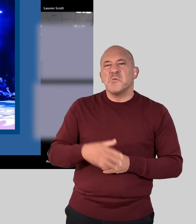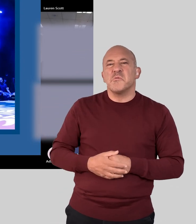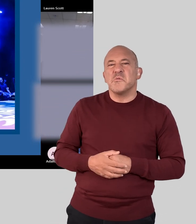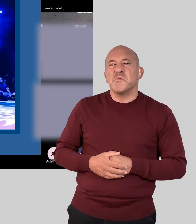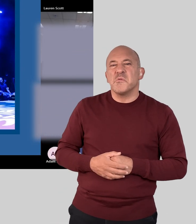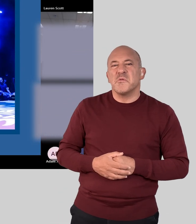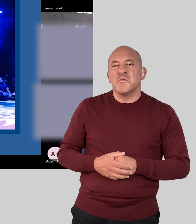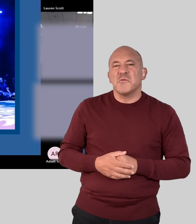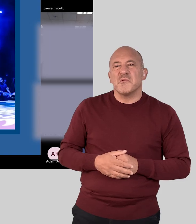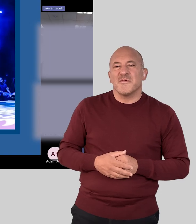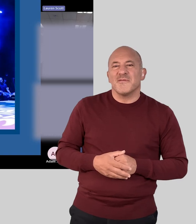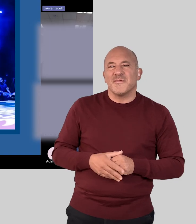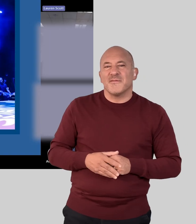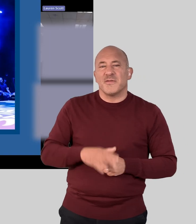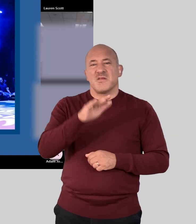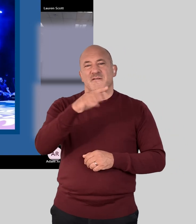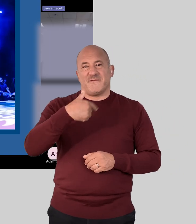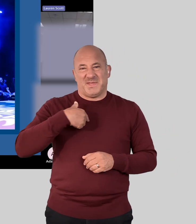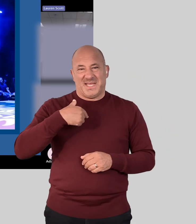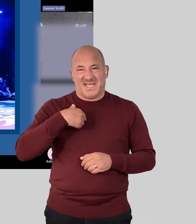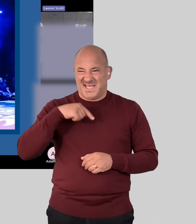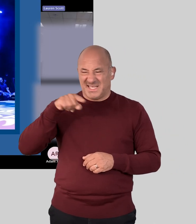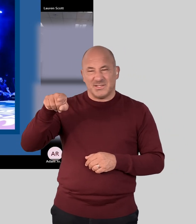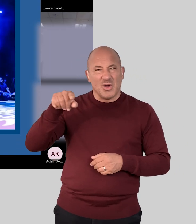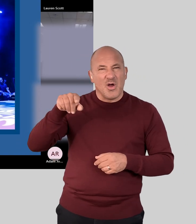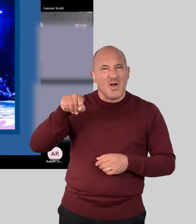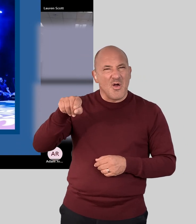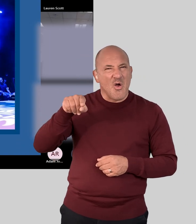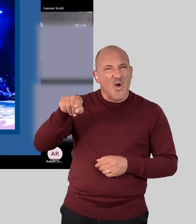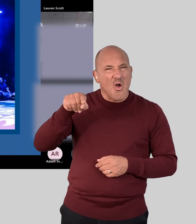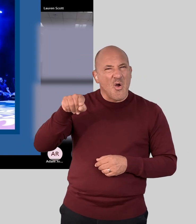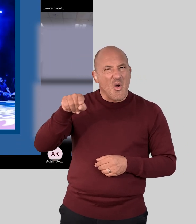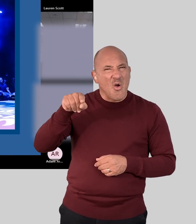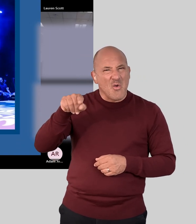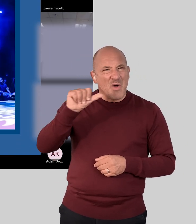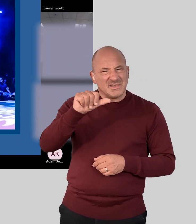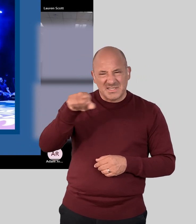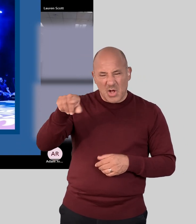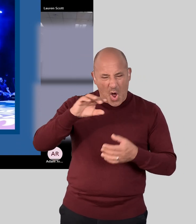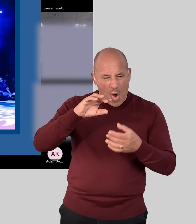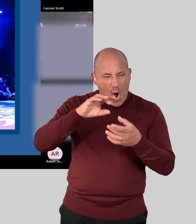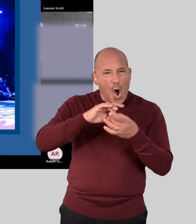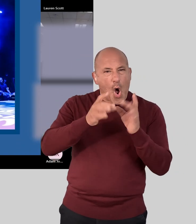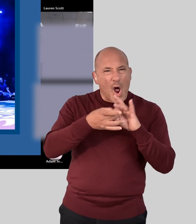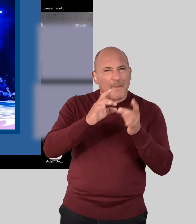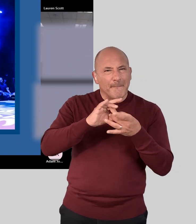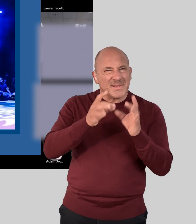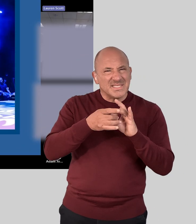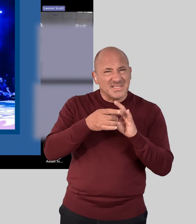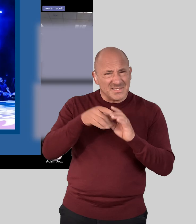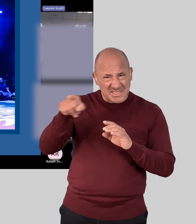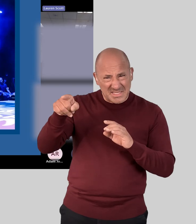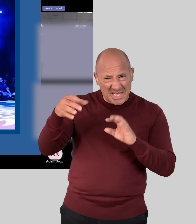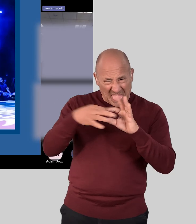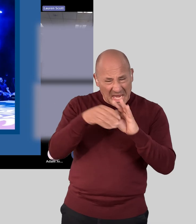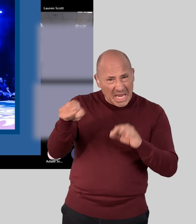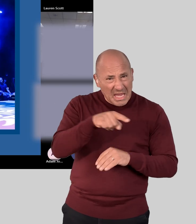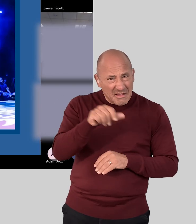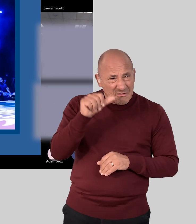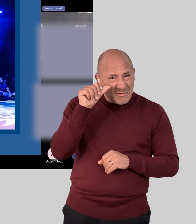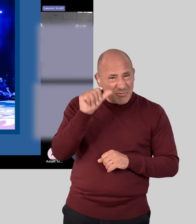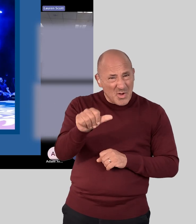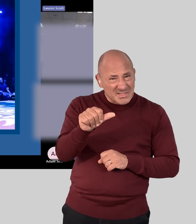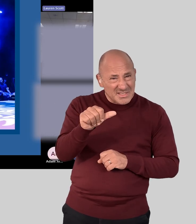Yeah, James and Lucy. That's good. So not so many in the room, Lauren. I